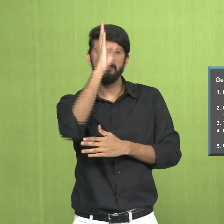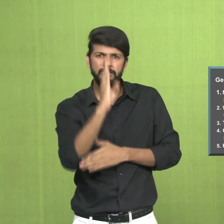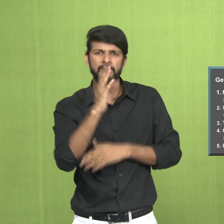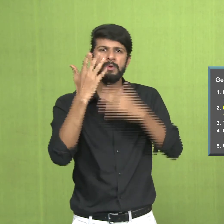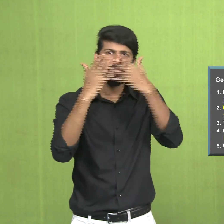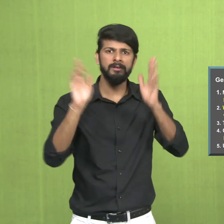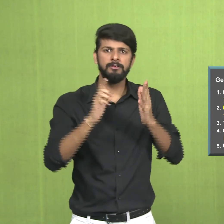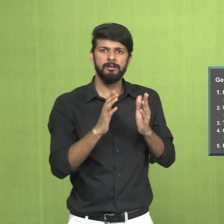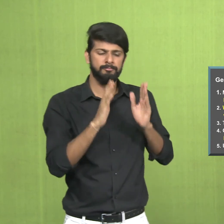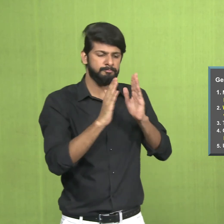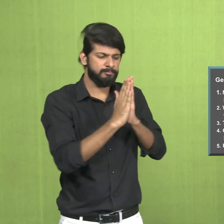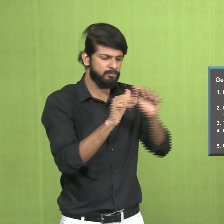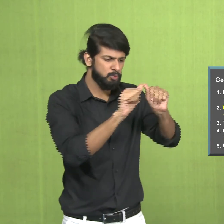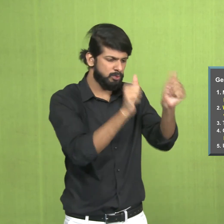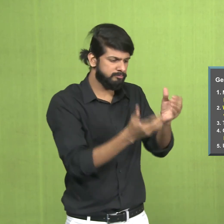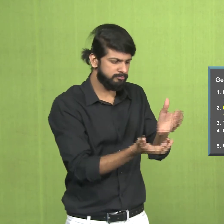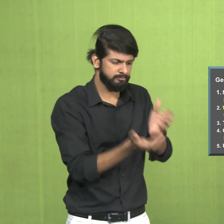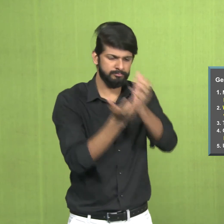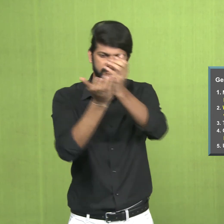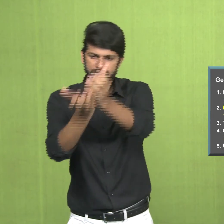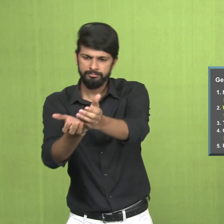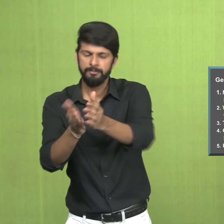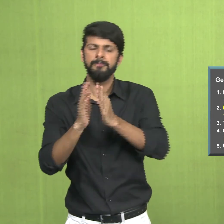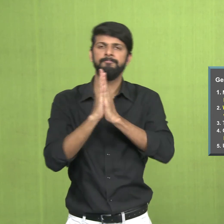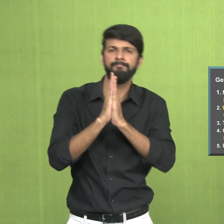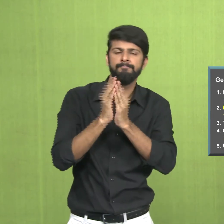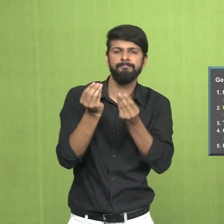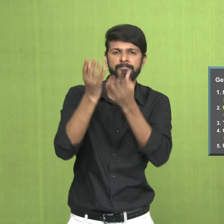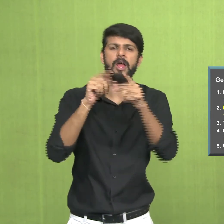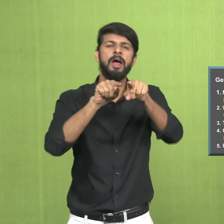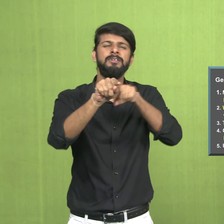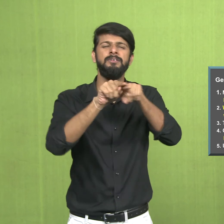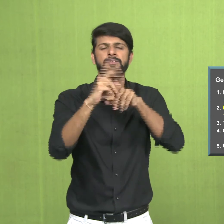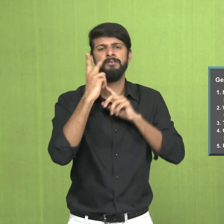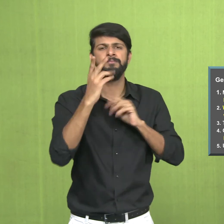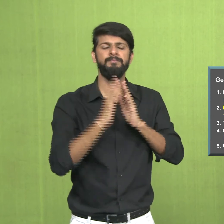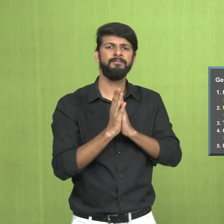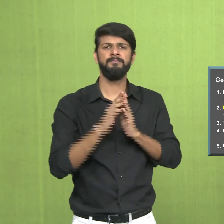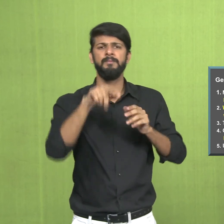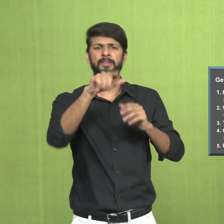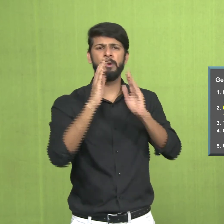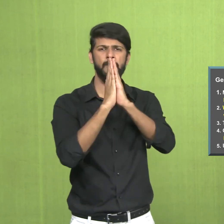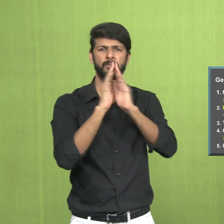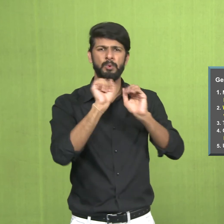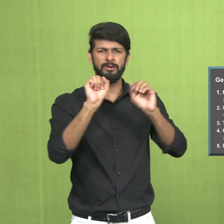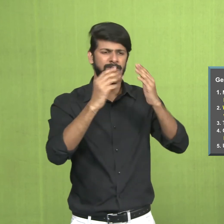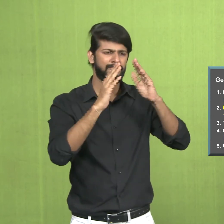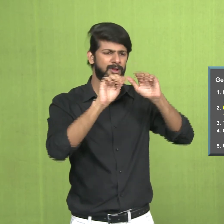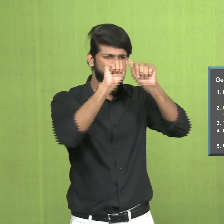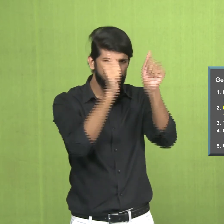For example, whenever there would be some prayers, they would make these models and offer them to the goddess. We